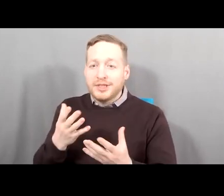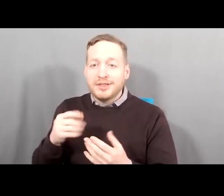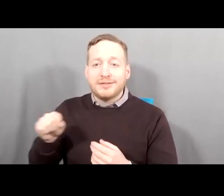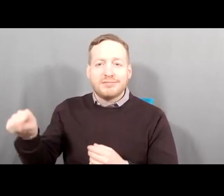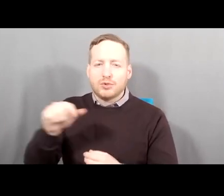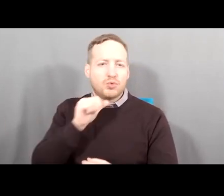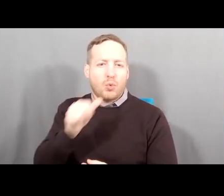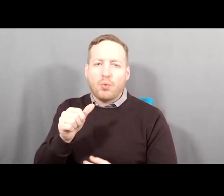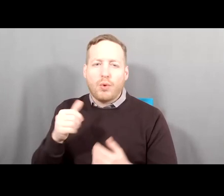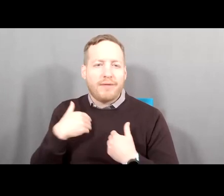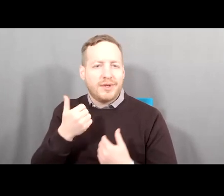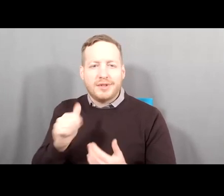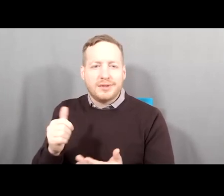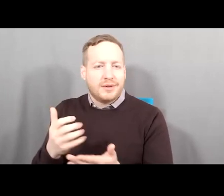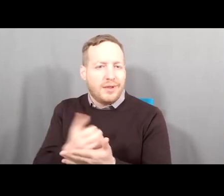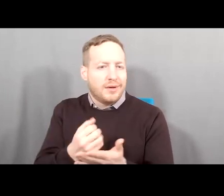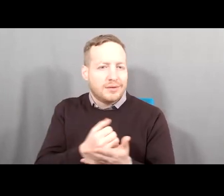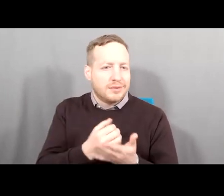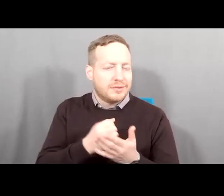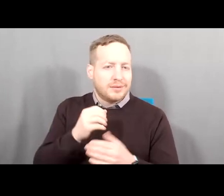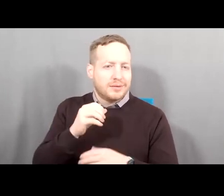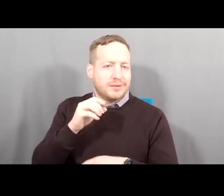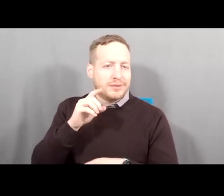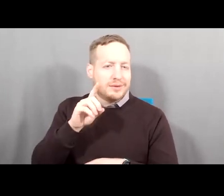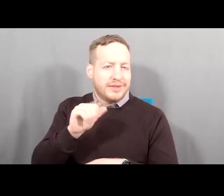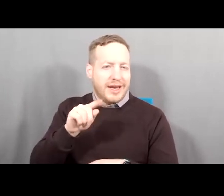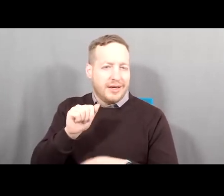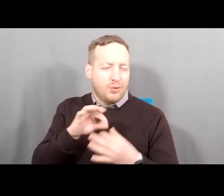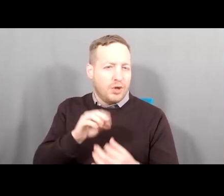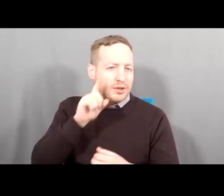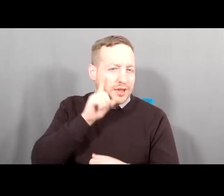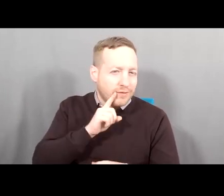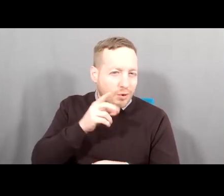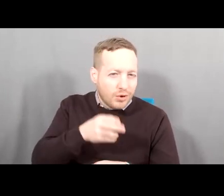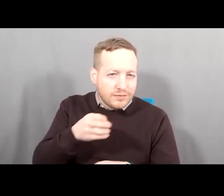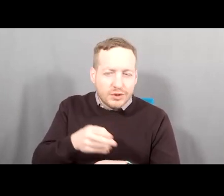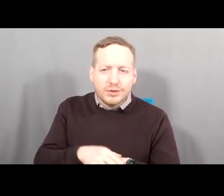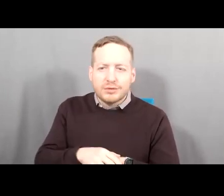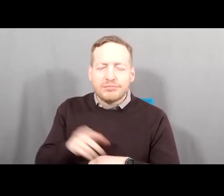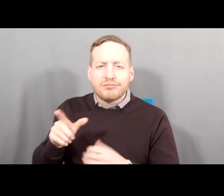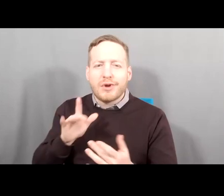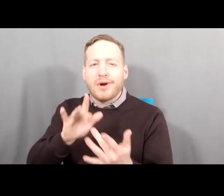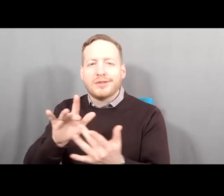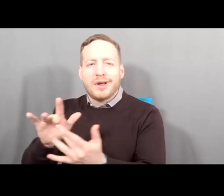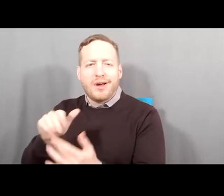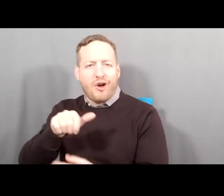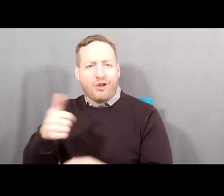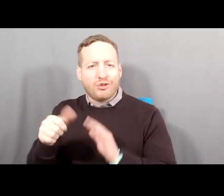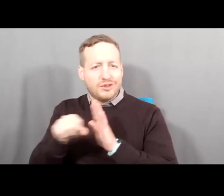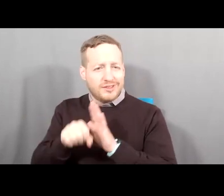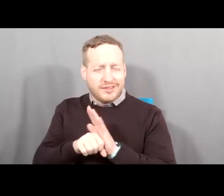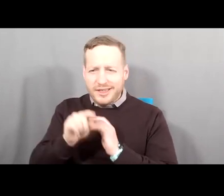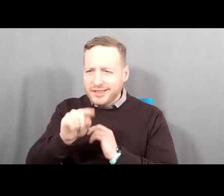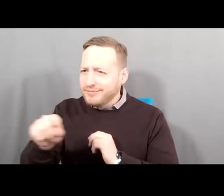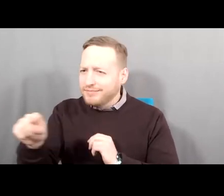for data and was having a really hard time with that information. It didn't seem that we had a lot of data with deaf and hard